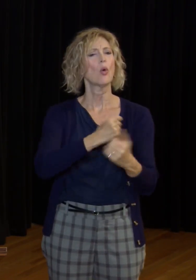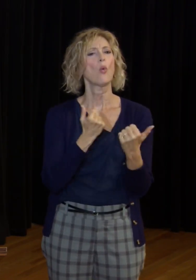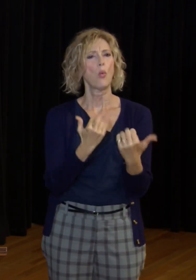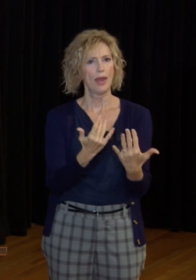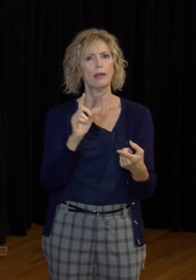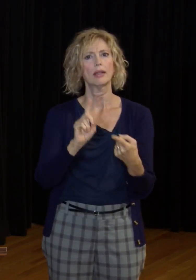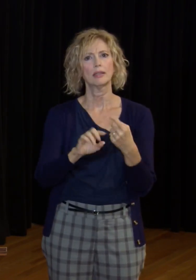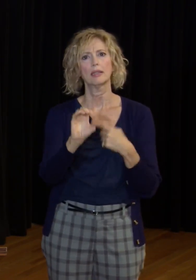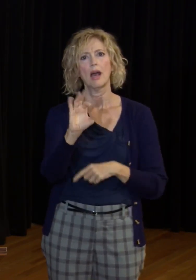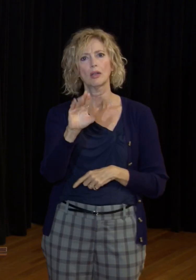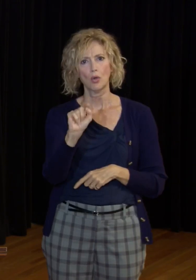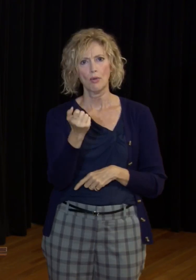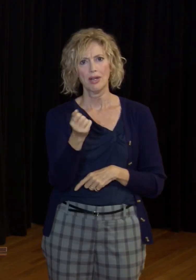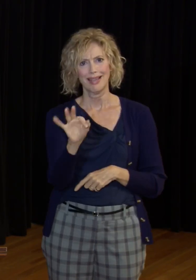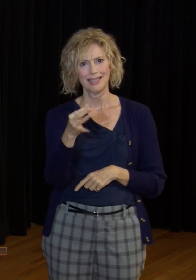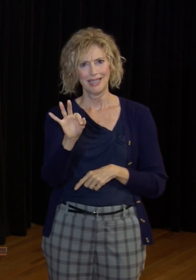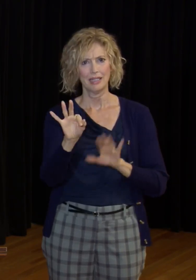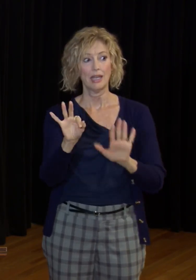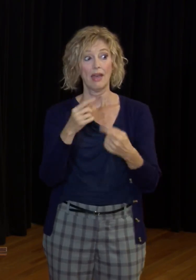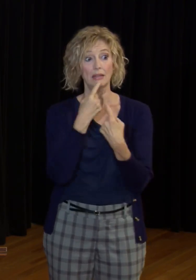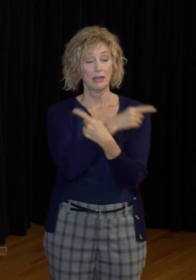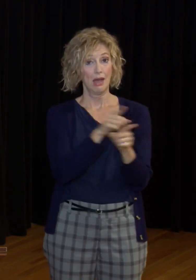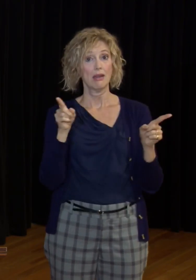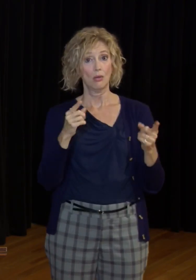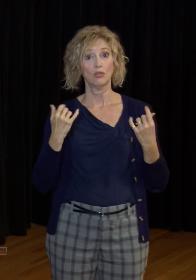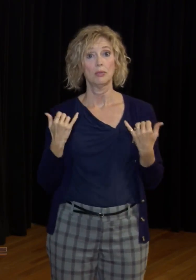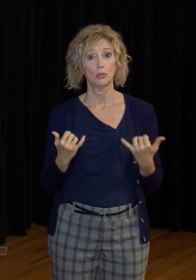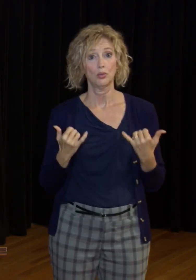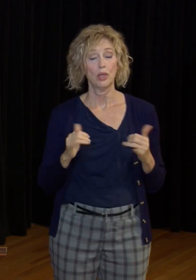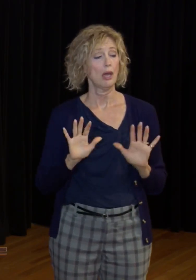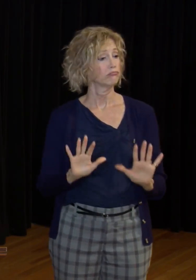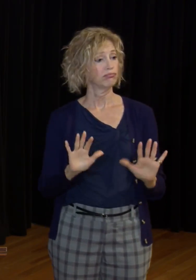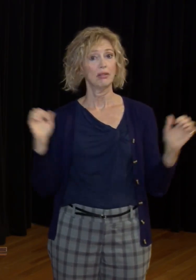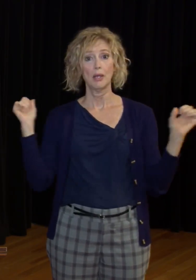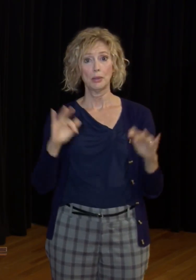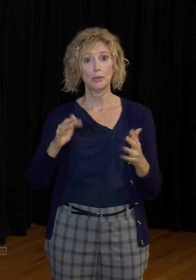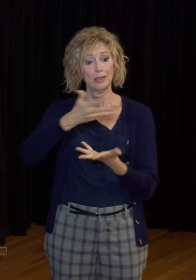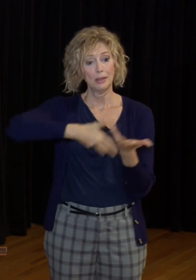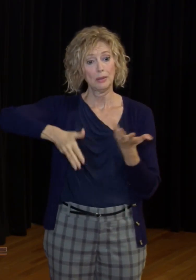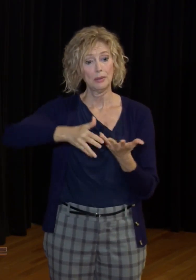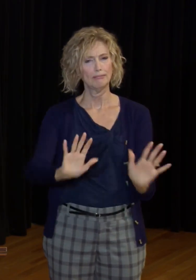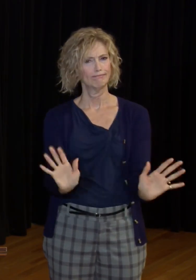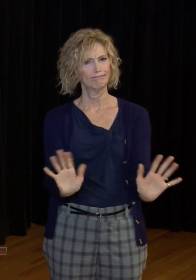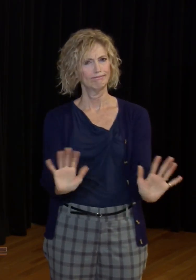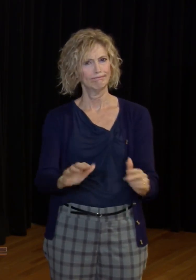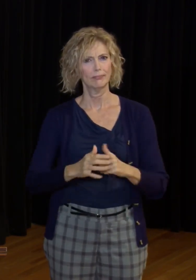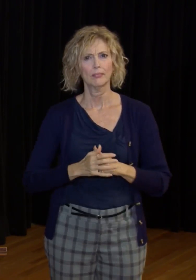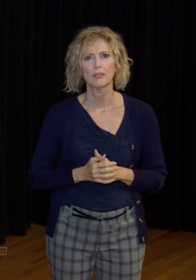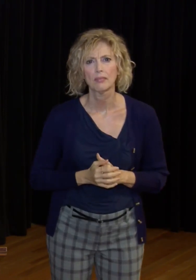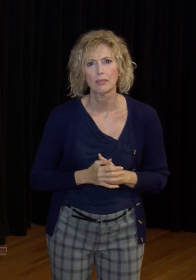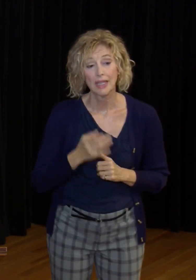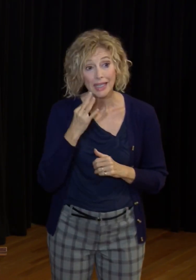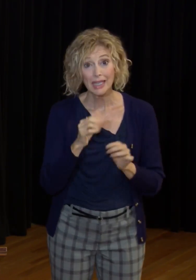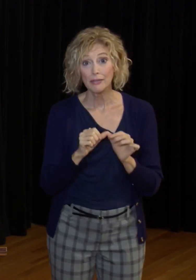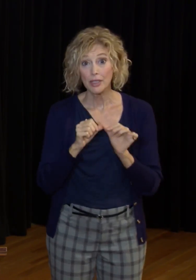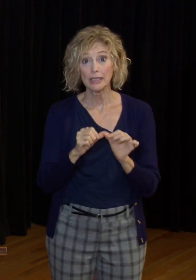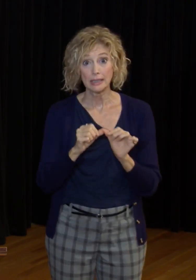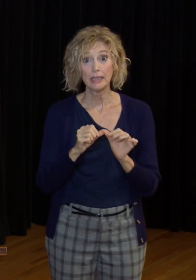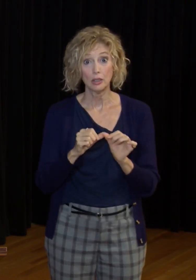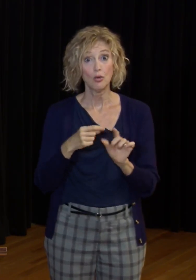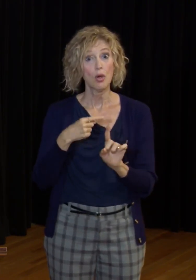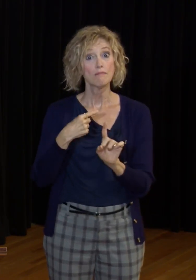19th. So that's the announcement today that we are going to make. But I want to tell you right now that if we continue on a